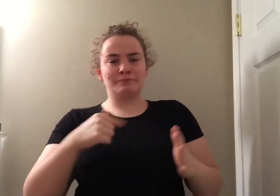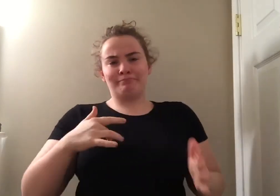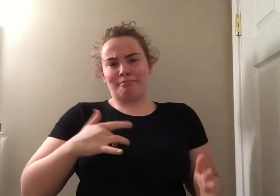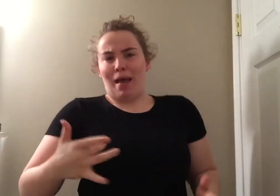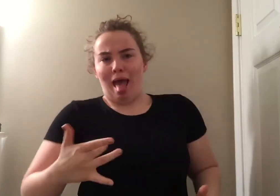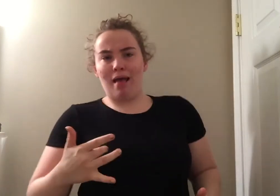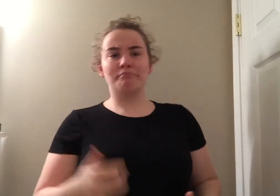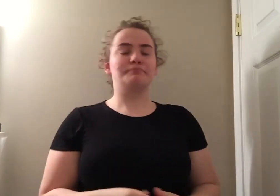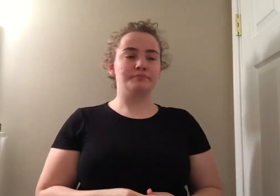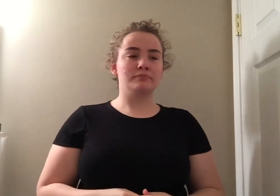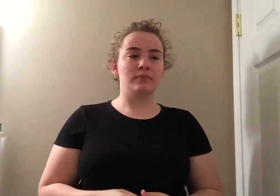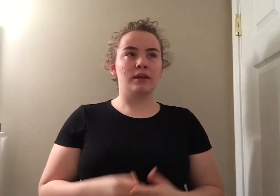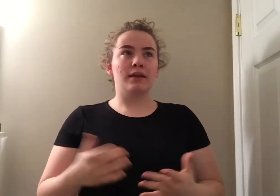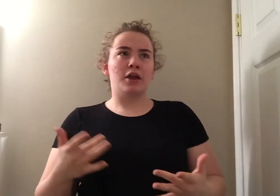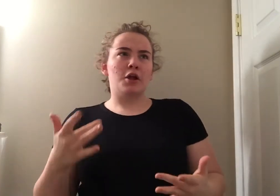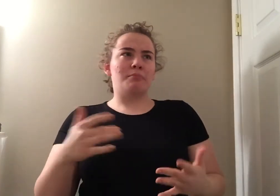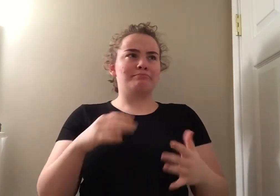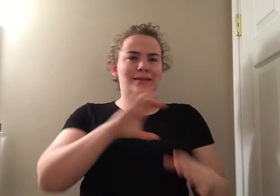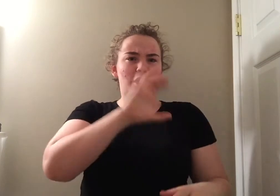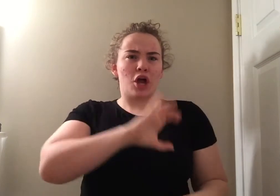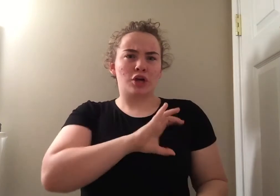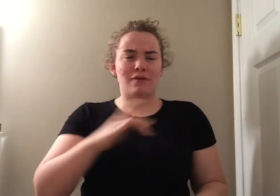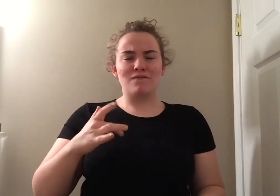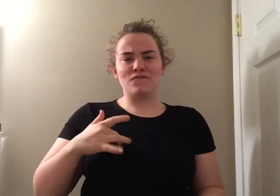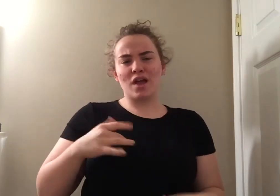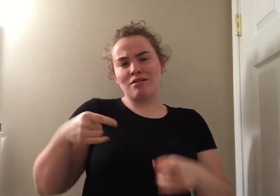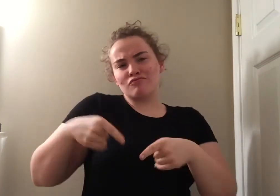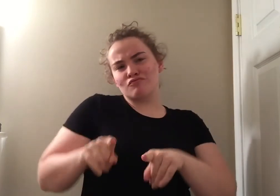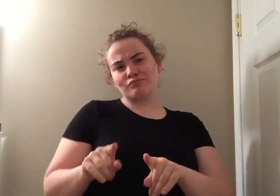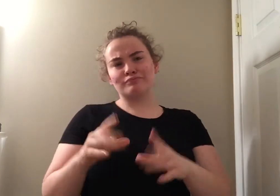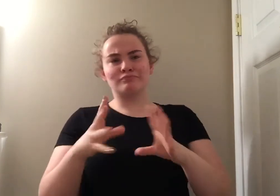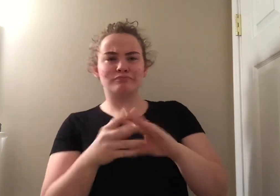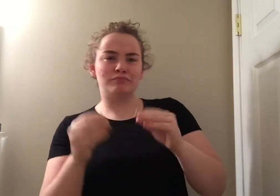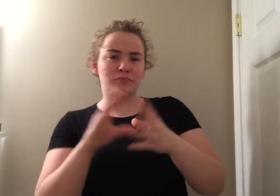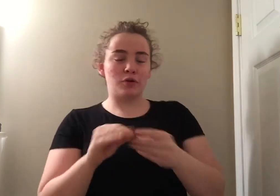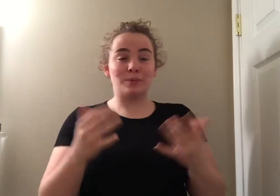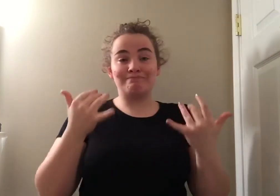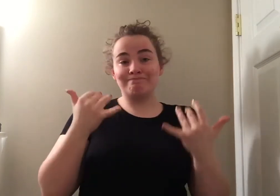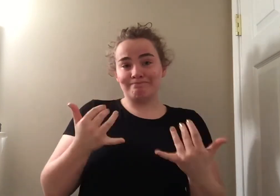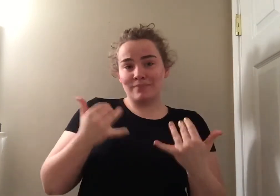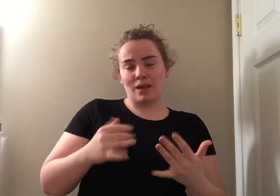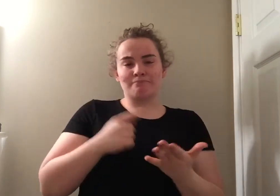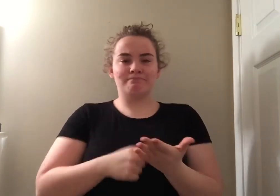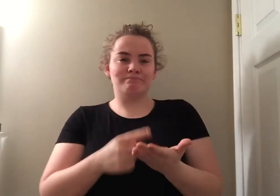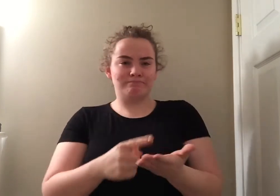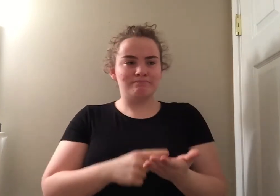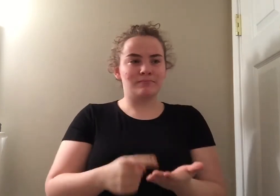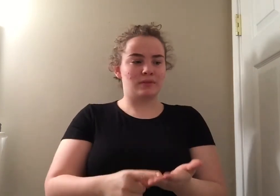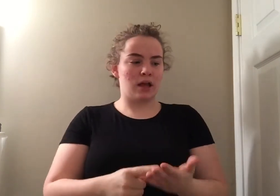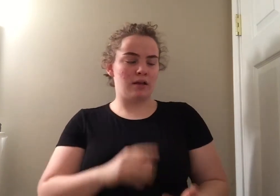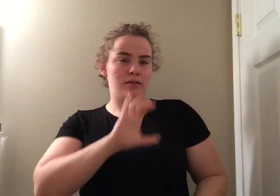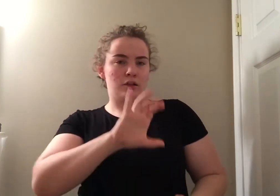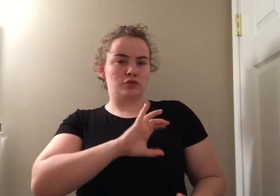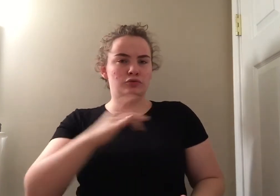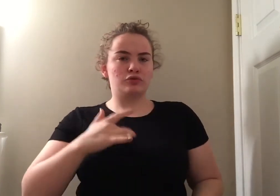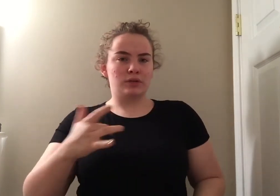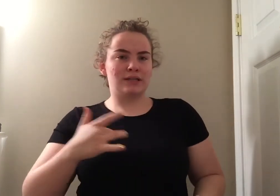the story. But then we can decide the character traits, which is more about the personality of the character and how the character